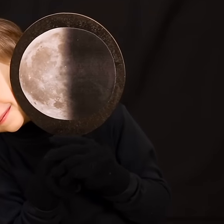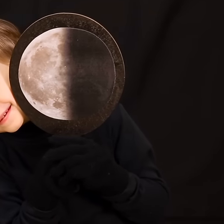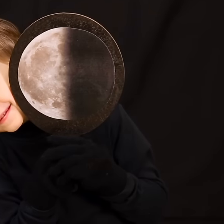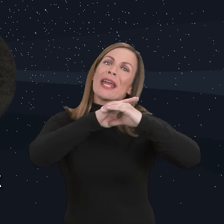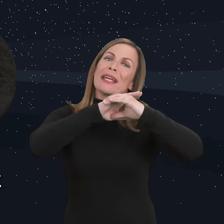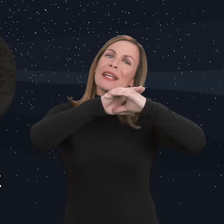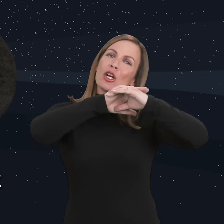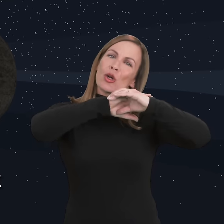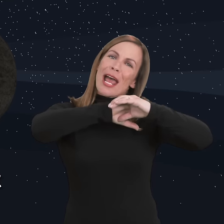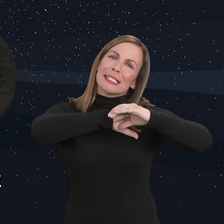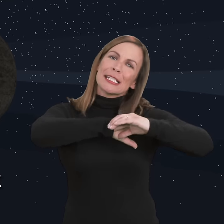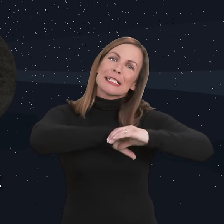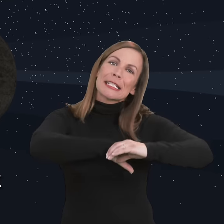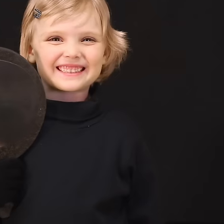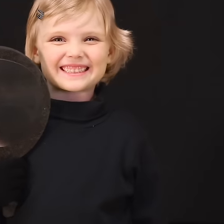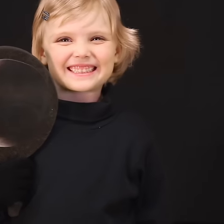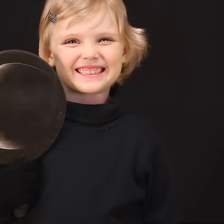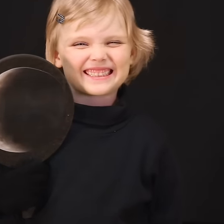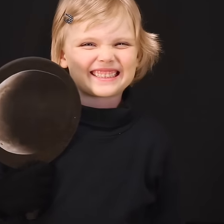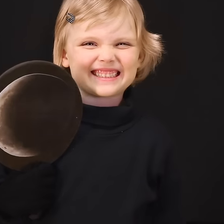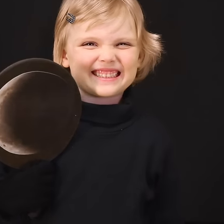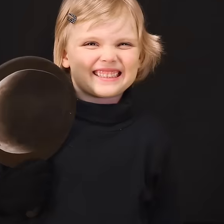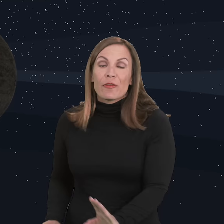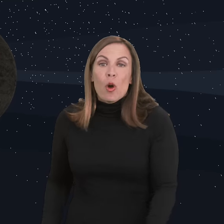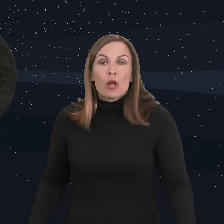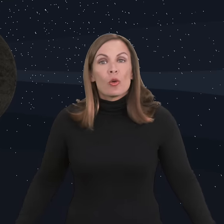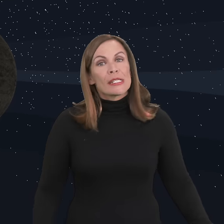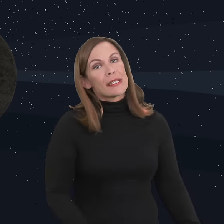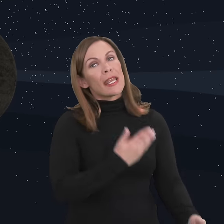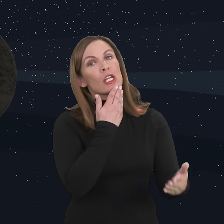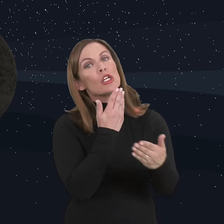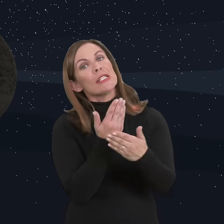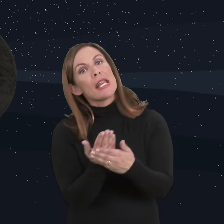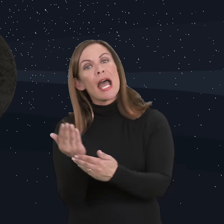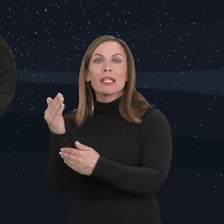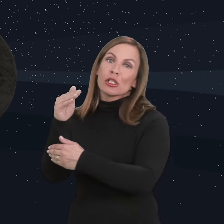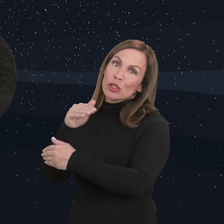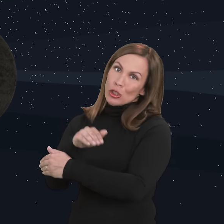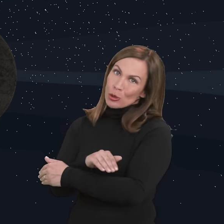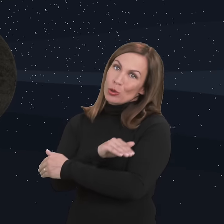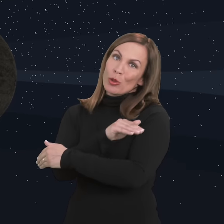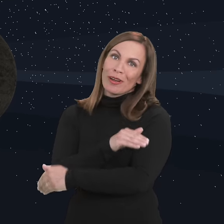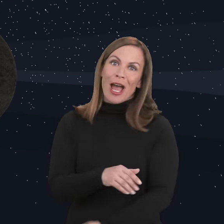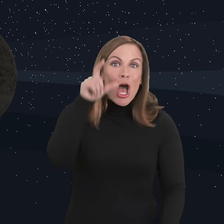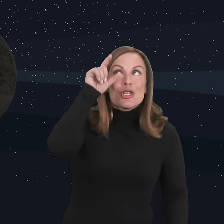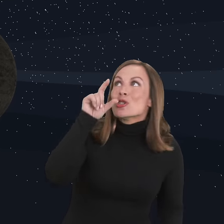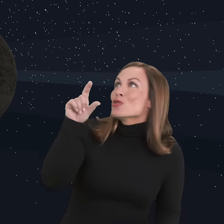then waning crescent flies before we say goodnight to new